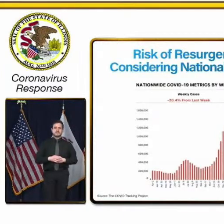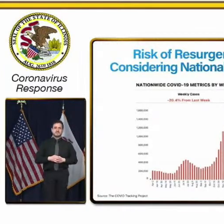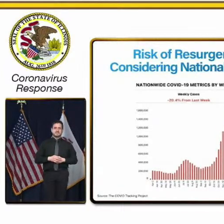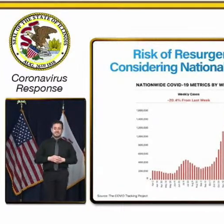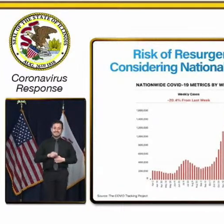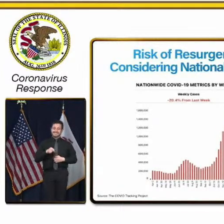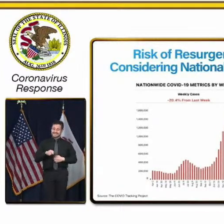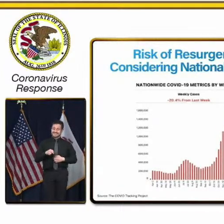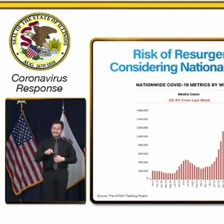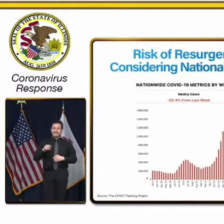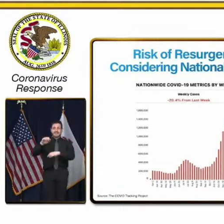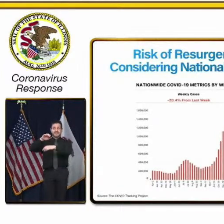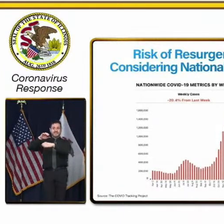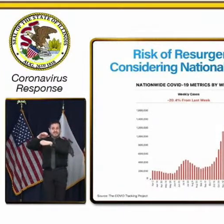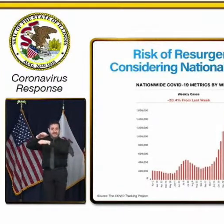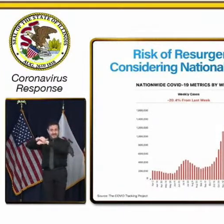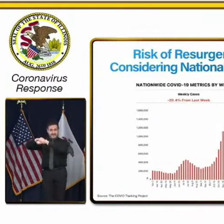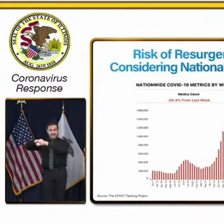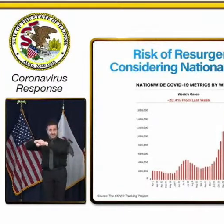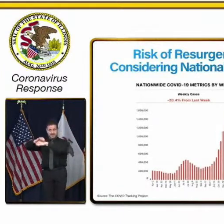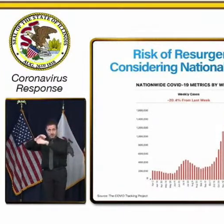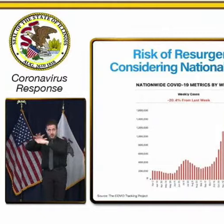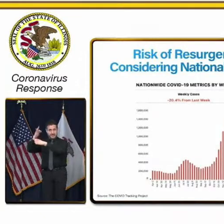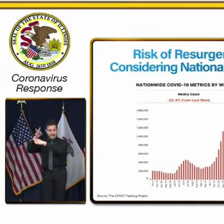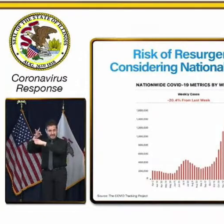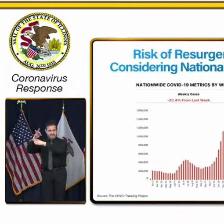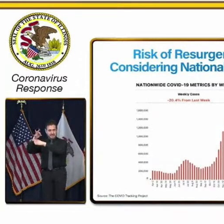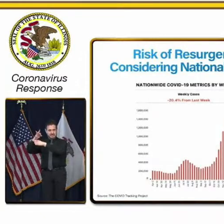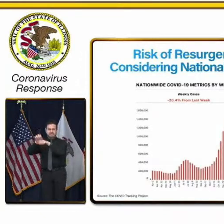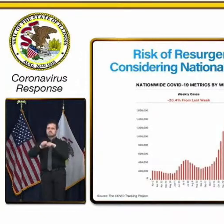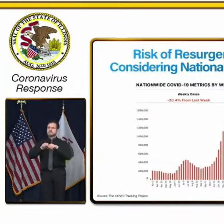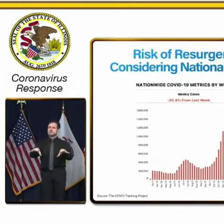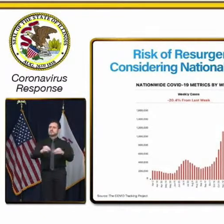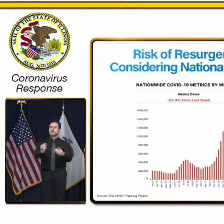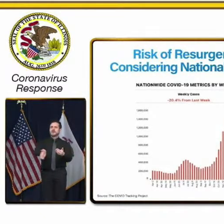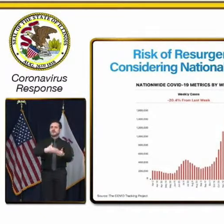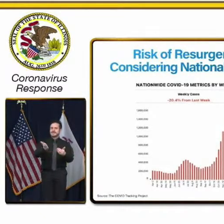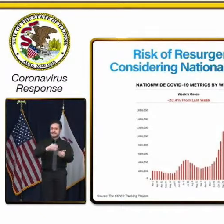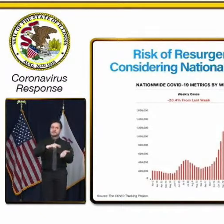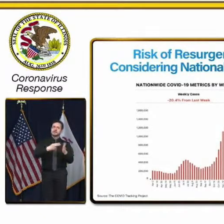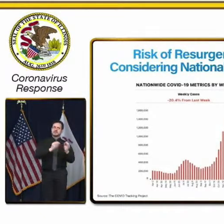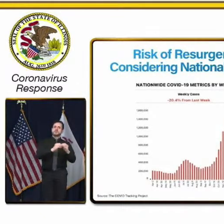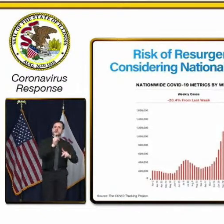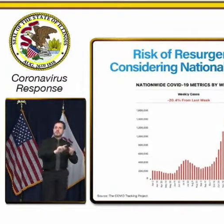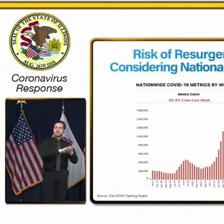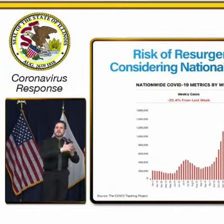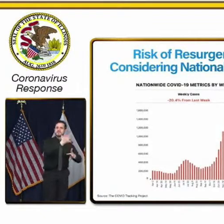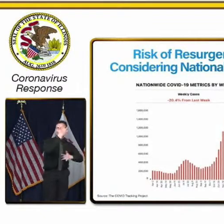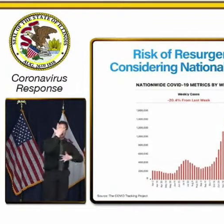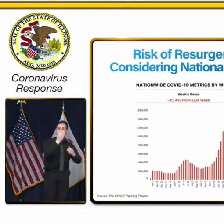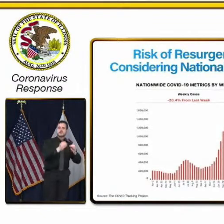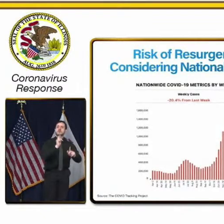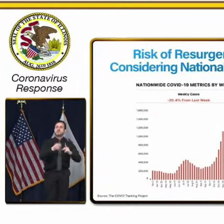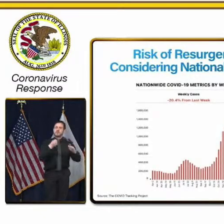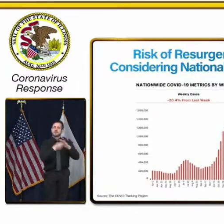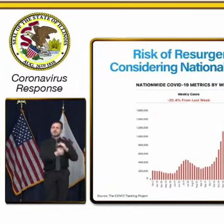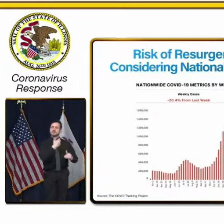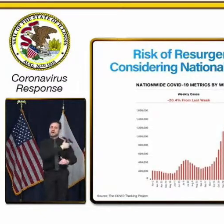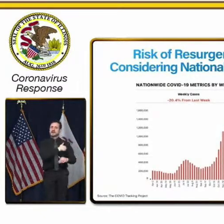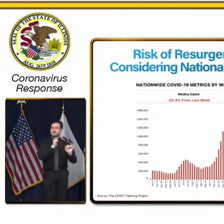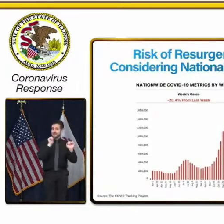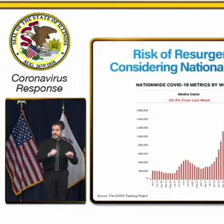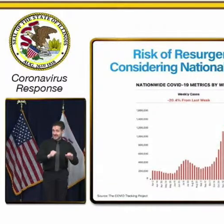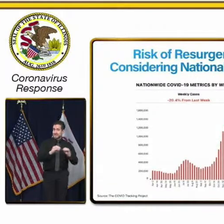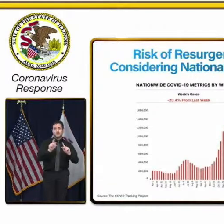ultimately results in more cases, more hospitalizations, and more deaths. Yet on a more hopeful note, that